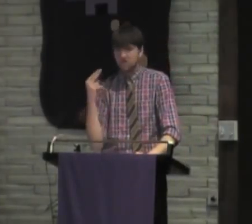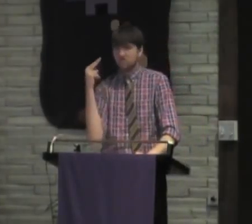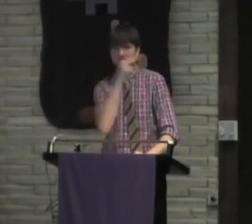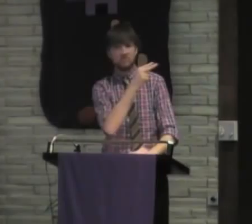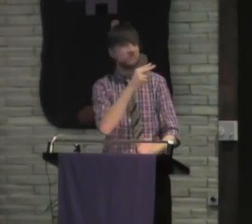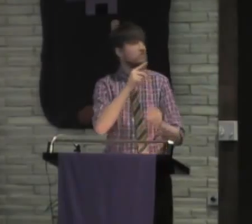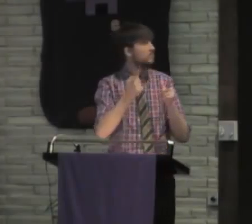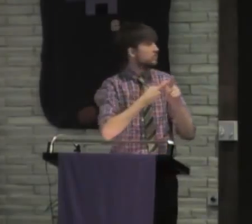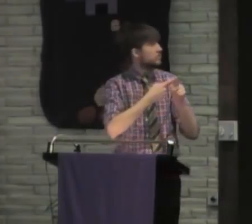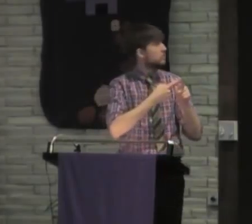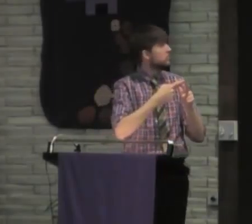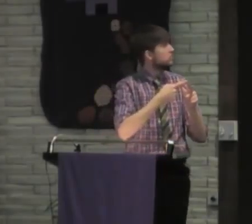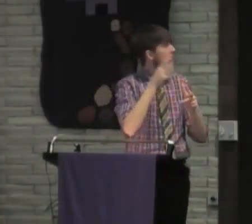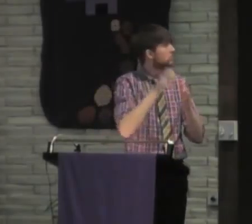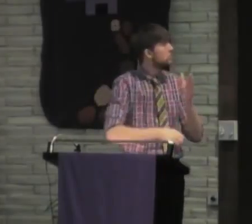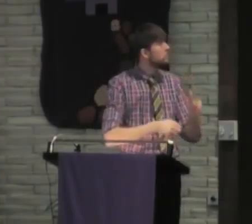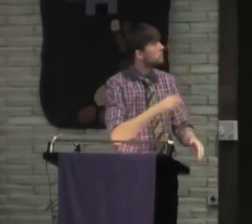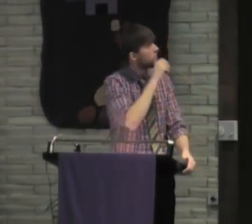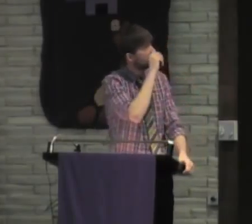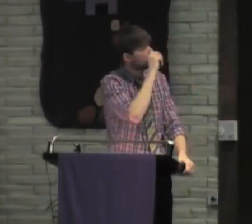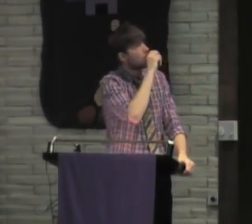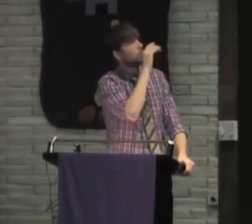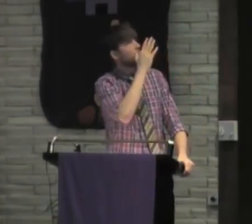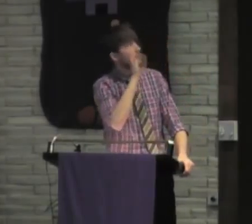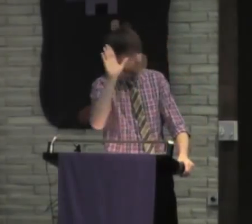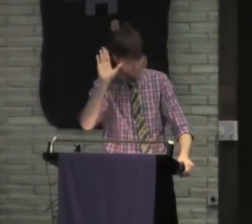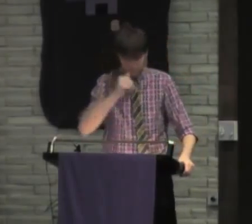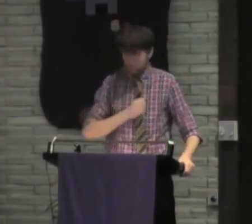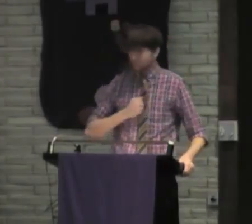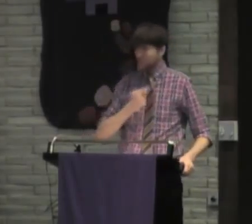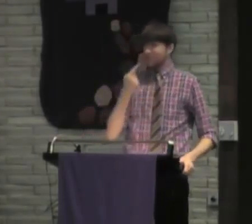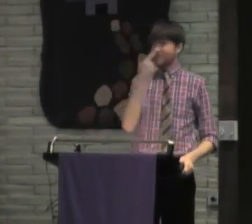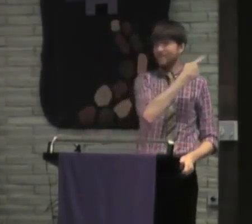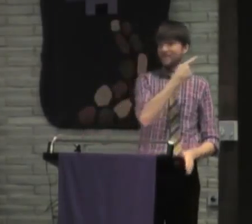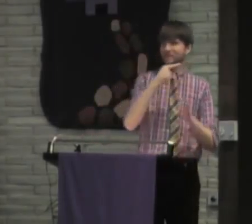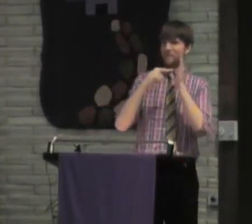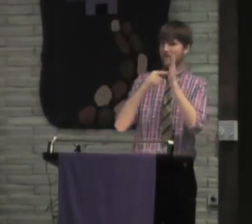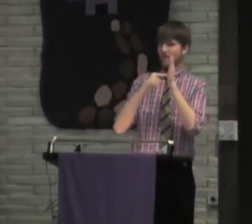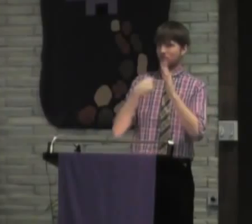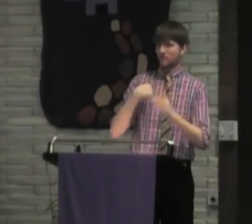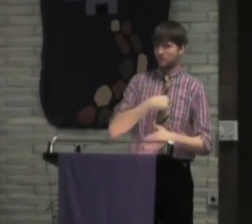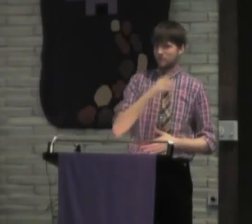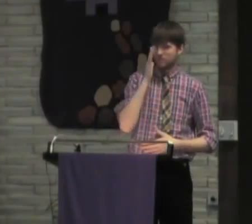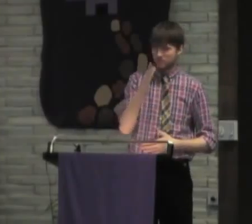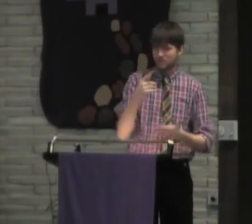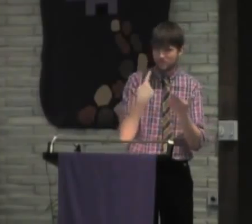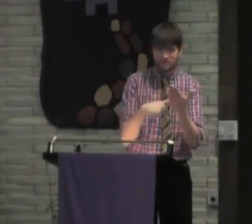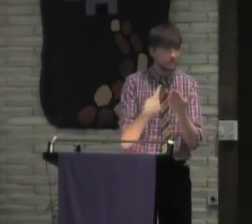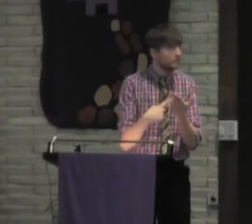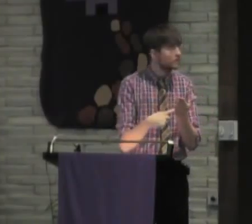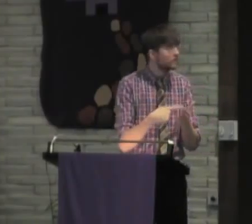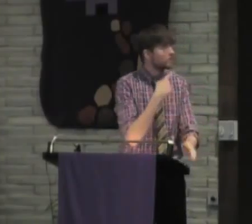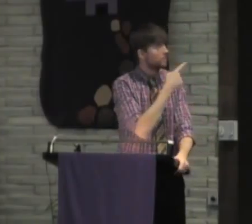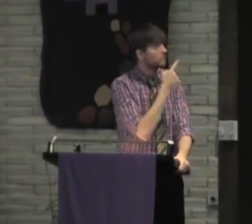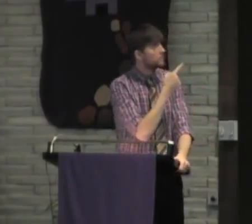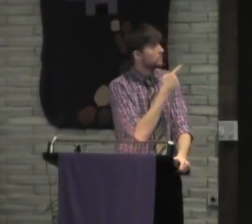So let's take a look here. I'm sorry, this is kind of an example